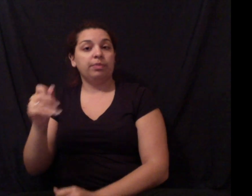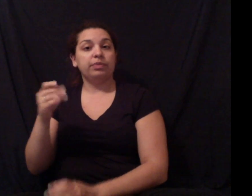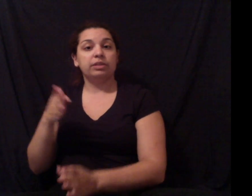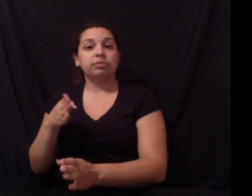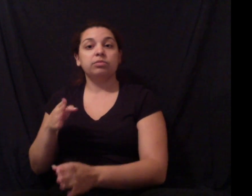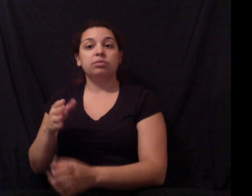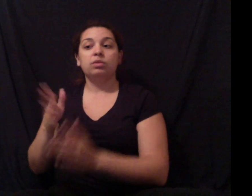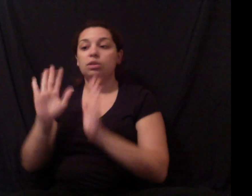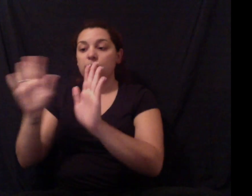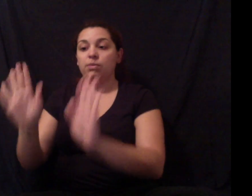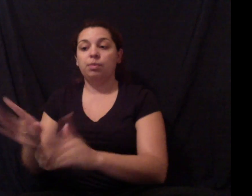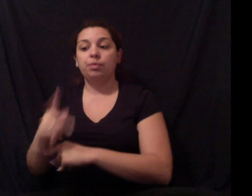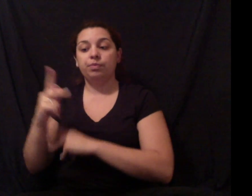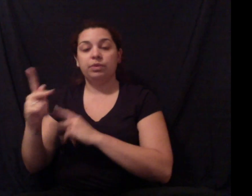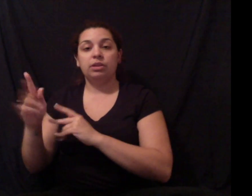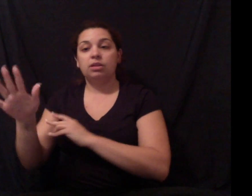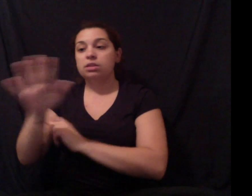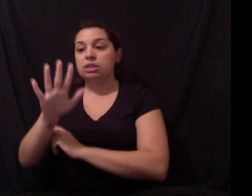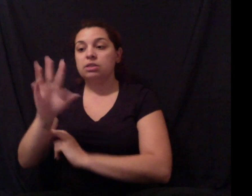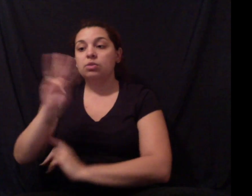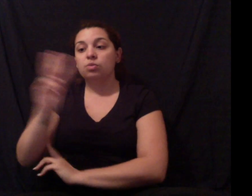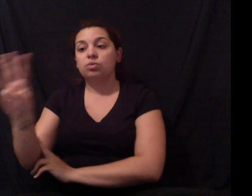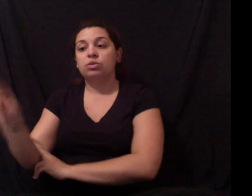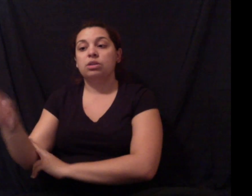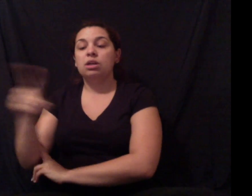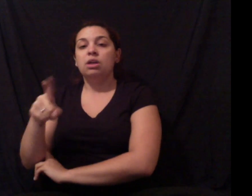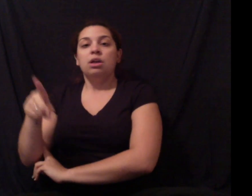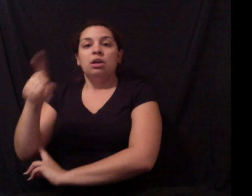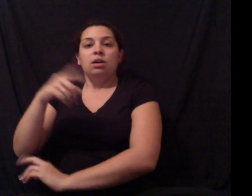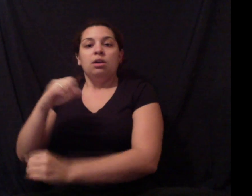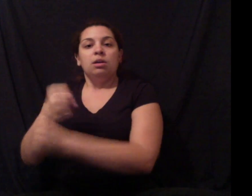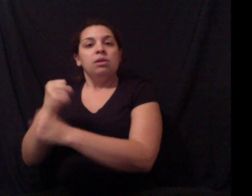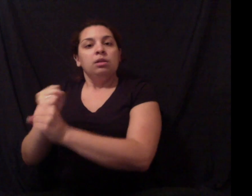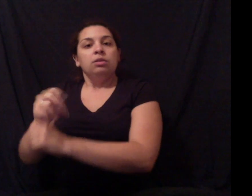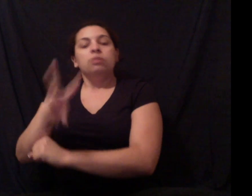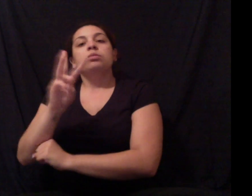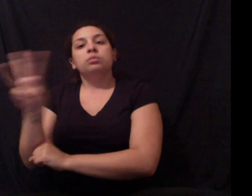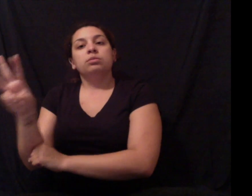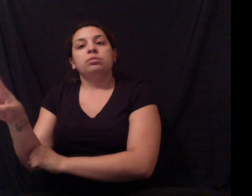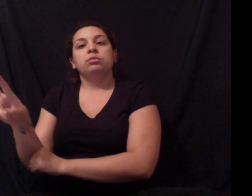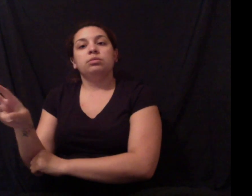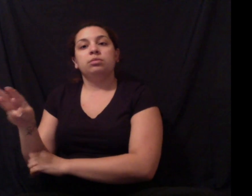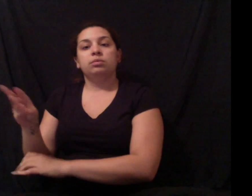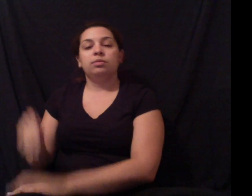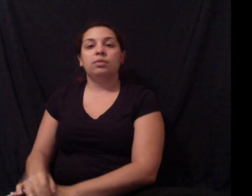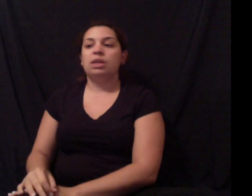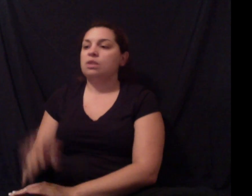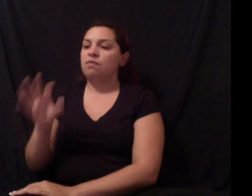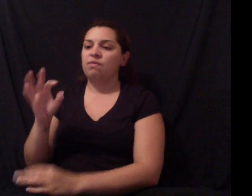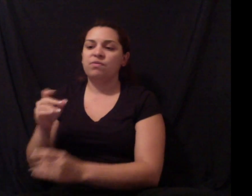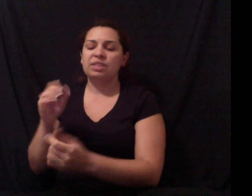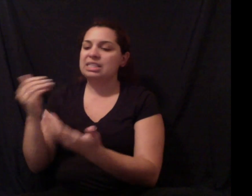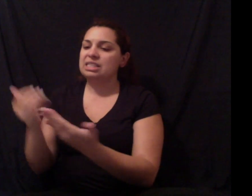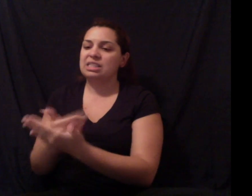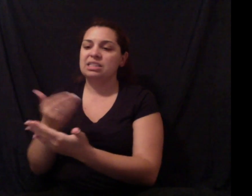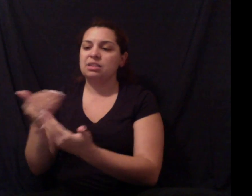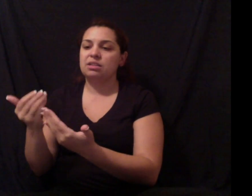beautiful website with zero coding experience. If you haven't checked out all the updates in Squarespace 7, you really should. It's a much simpler